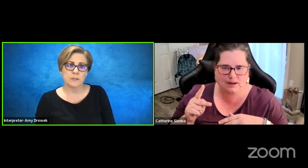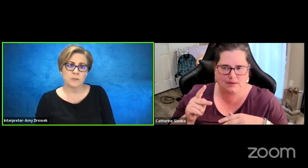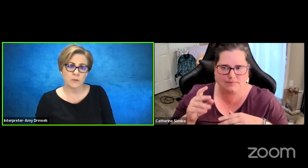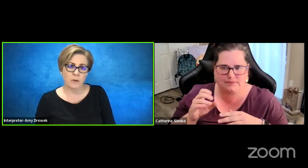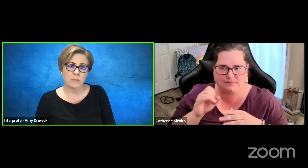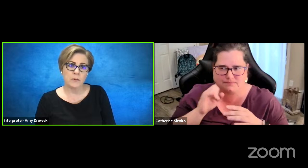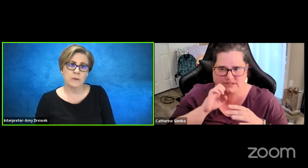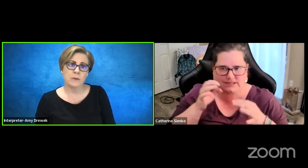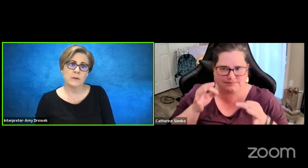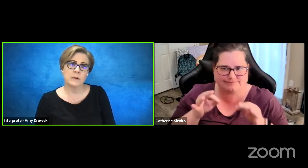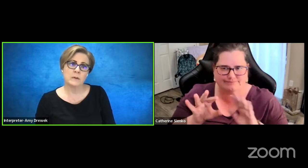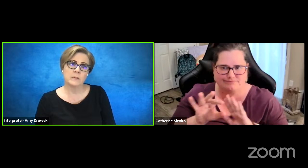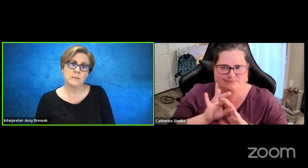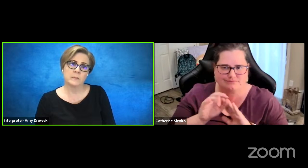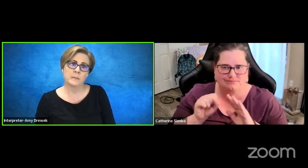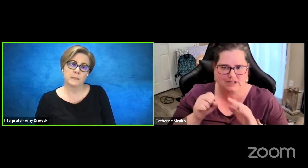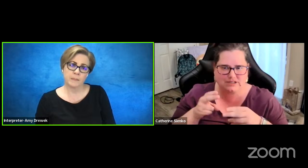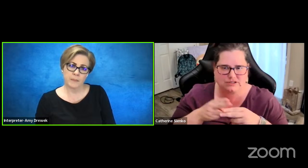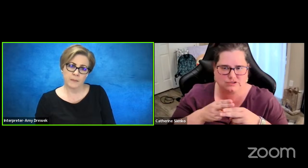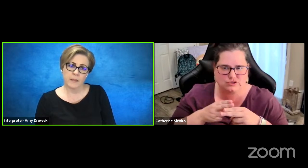recognize Nikki Sukup